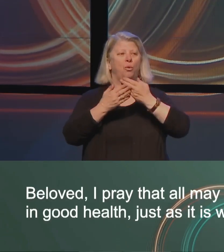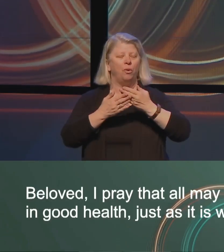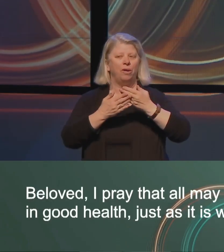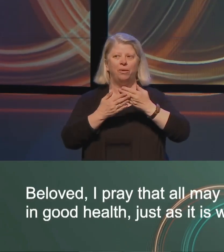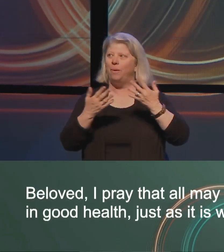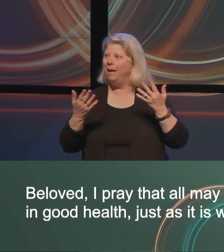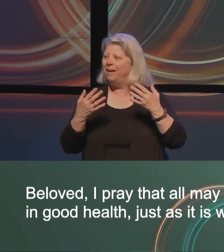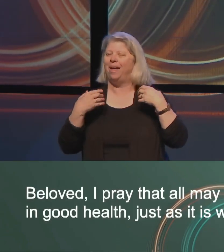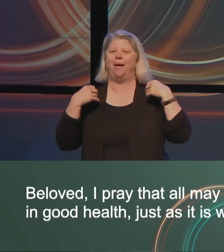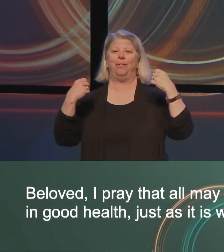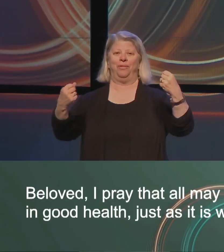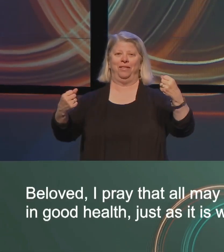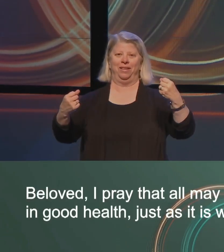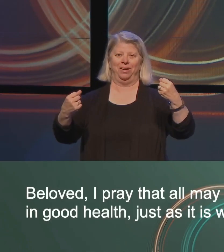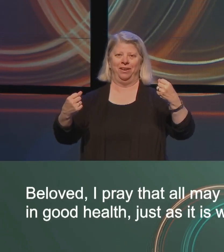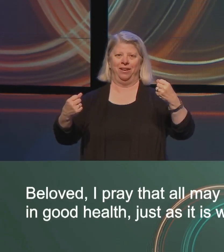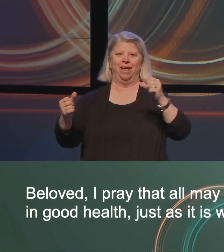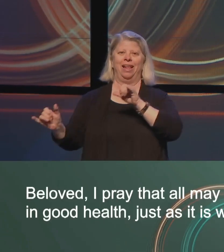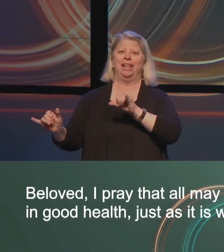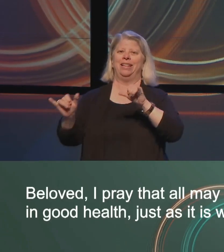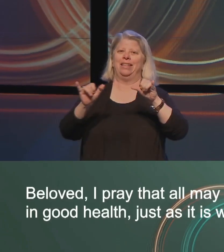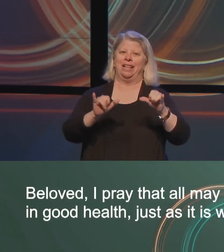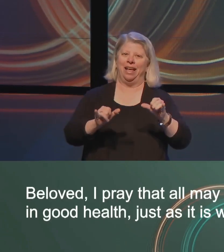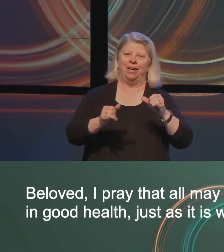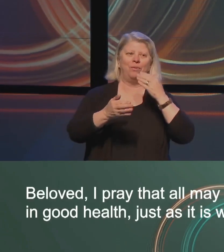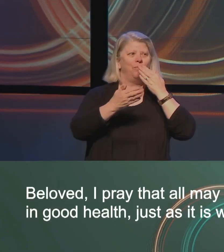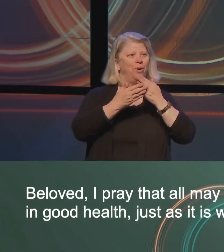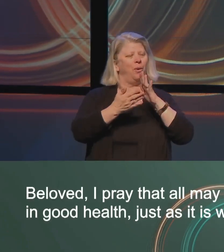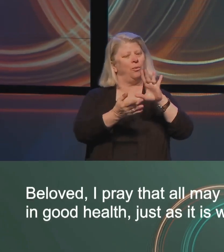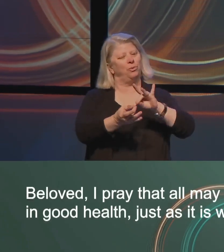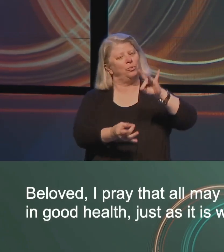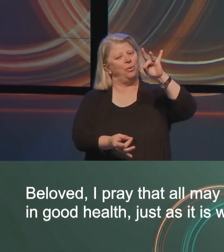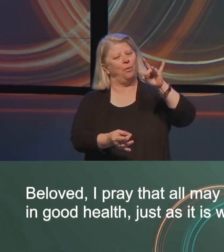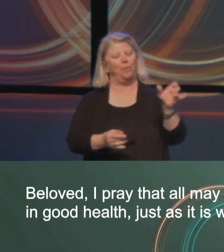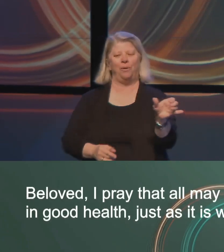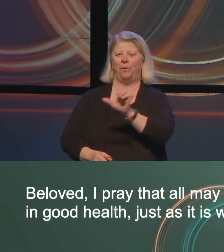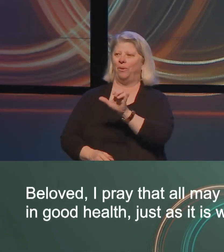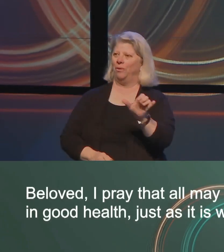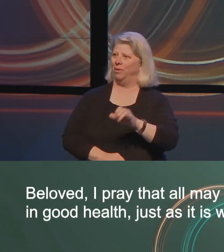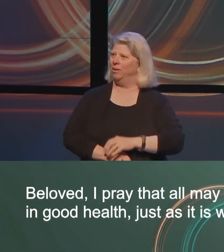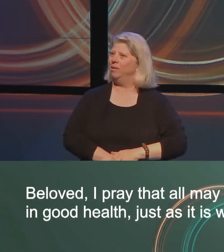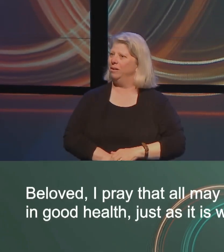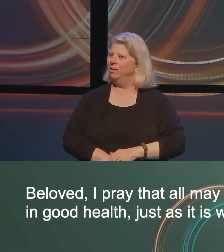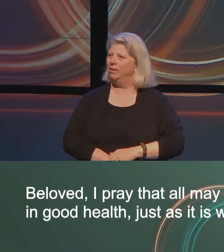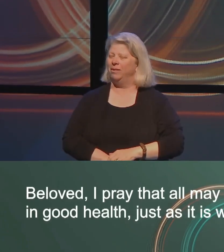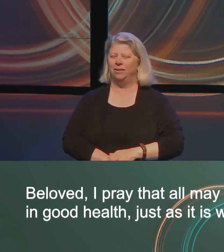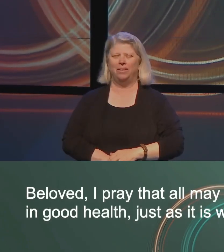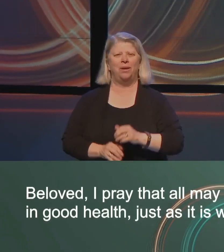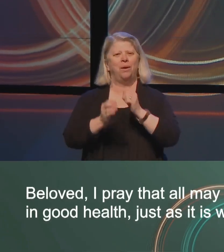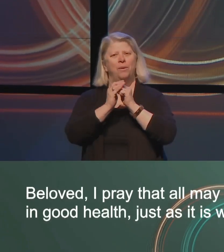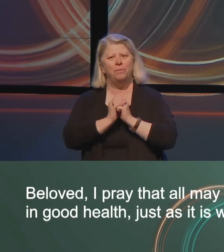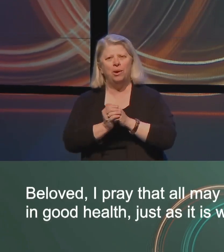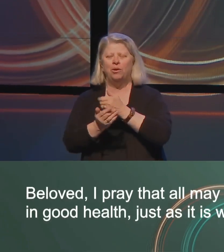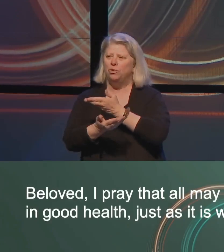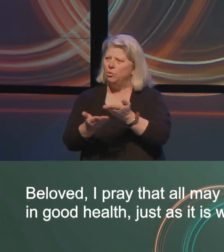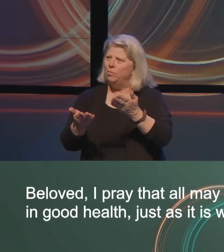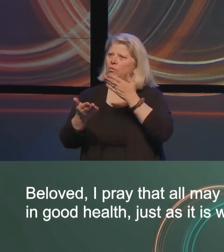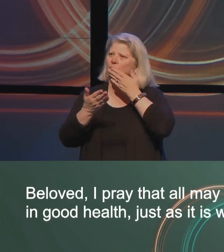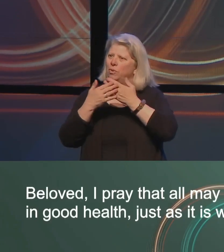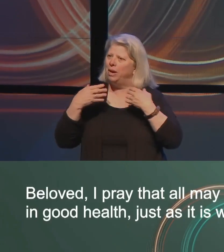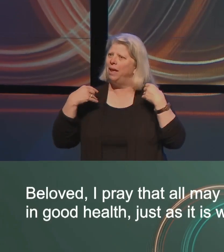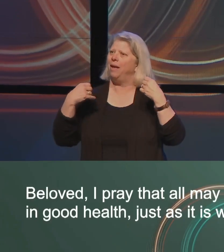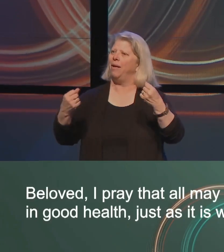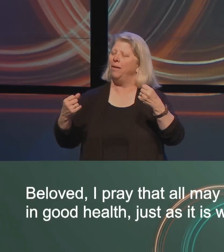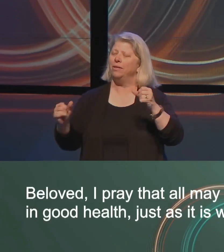Good health, just as it is well with your soul. Right? I pray that you'd be in good